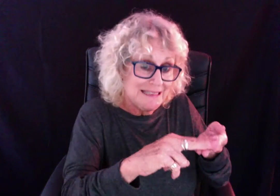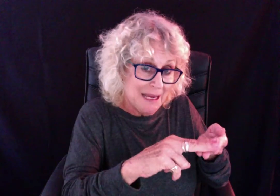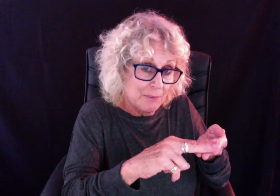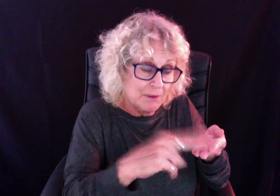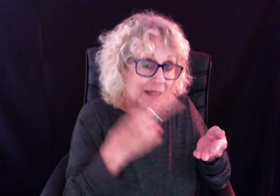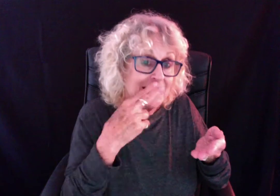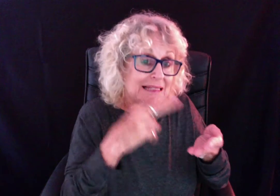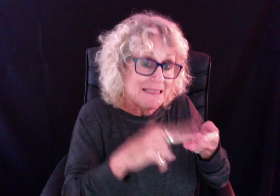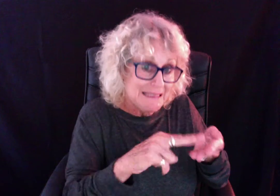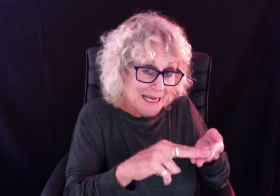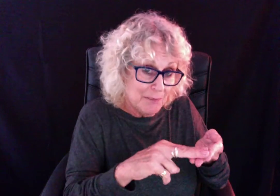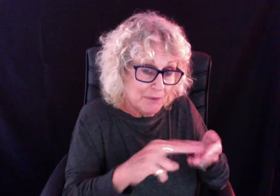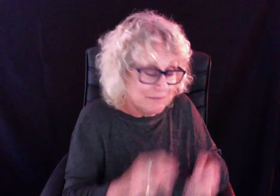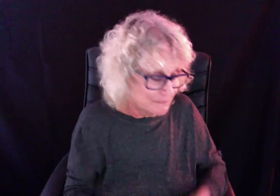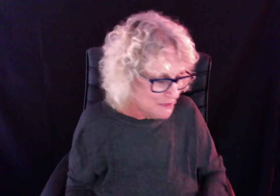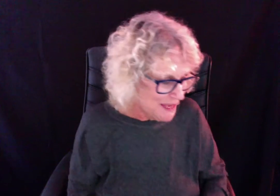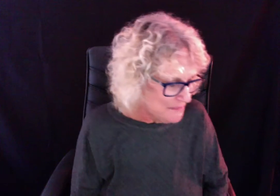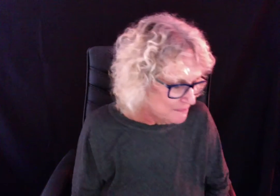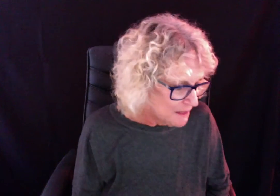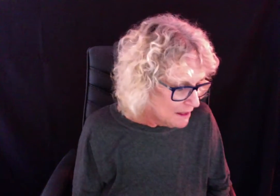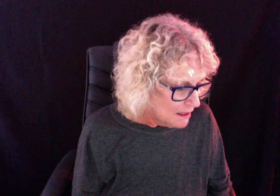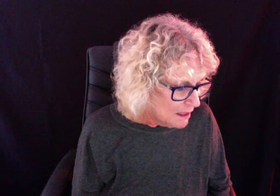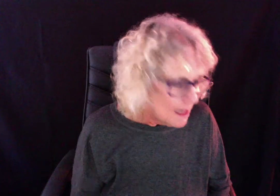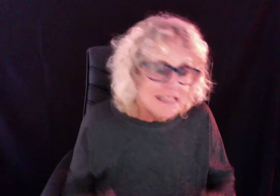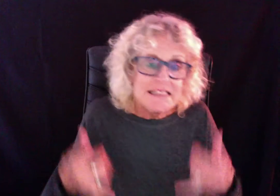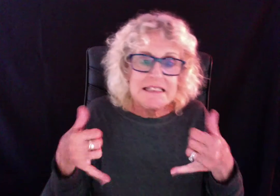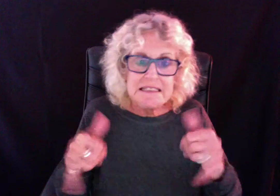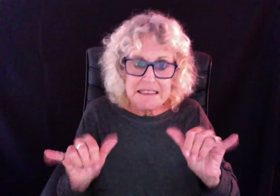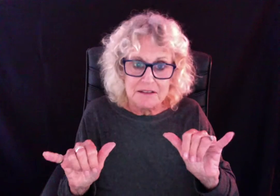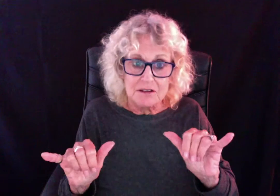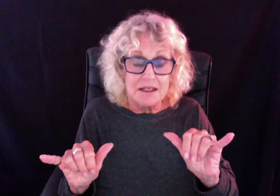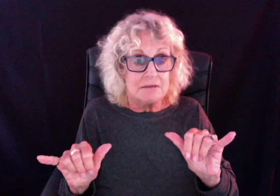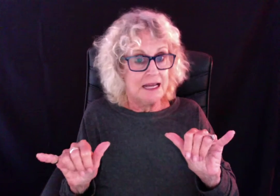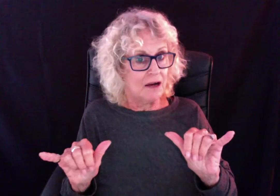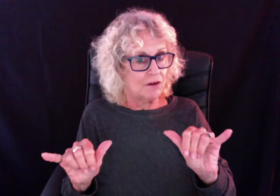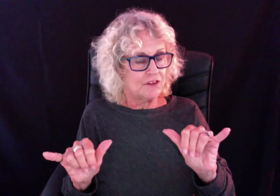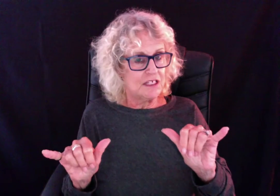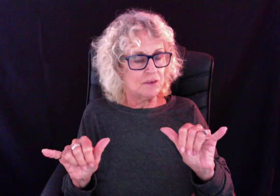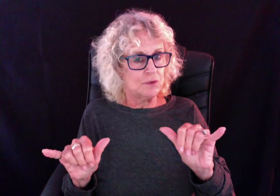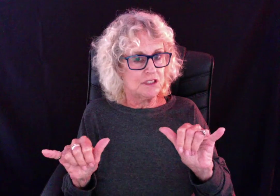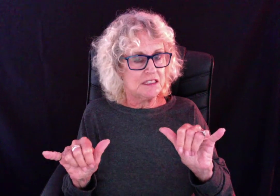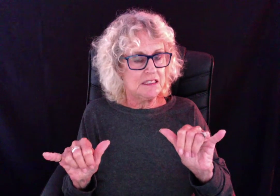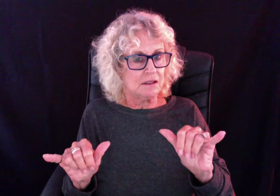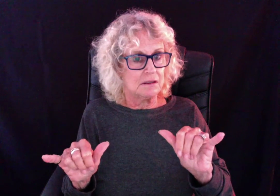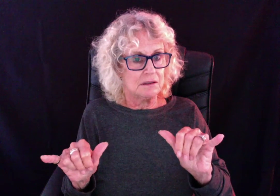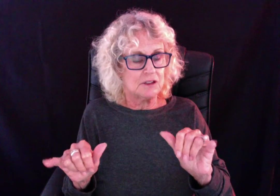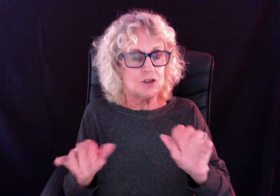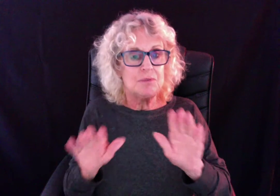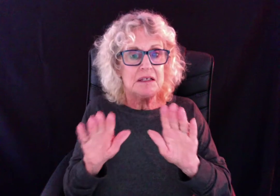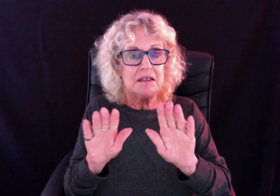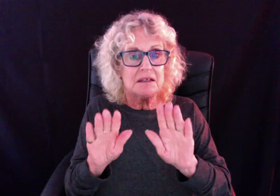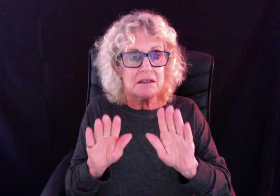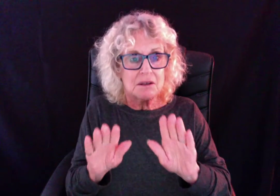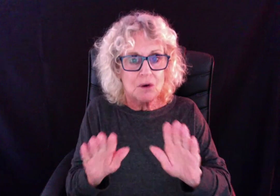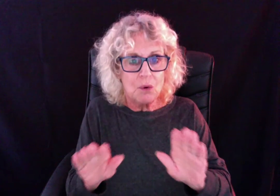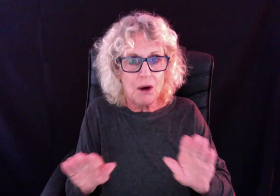stamp. Stamp. Okay? Still. Now, think of the word still. It could be